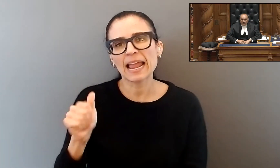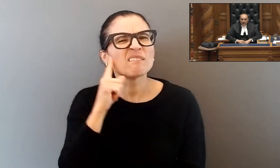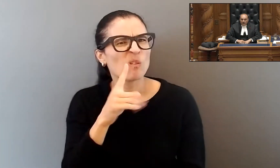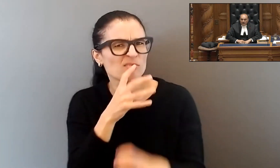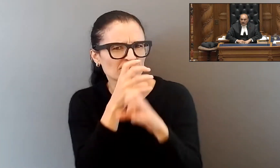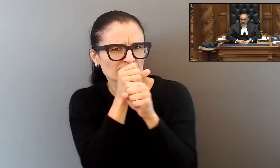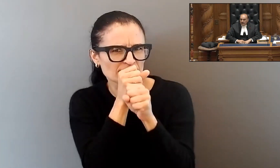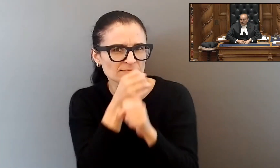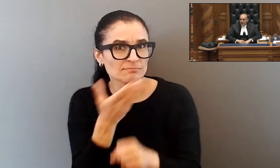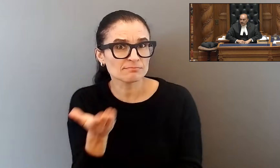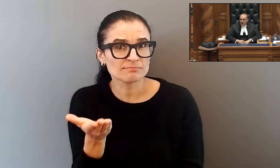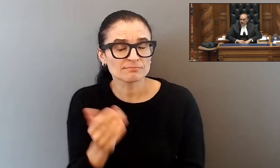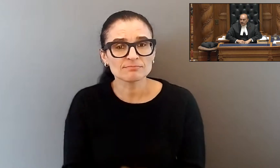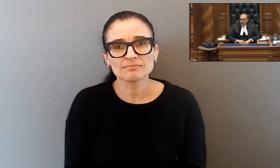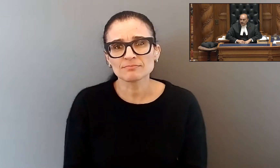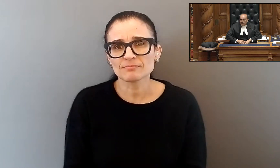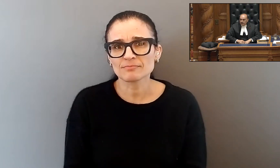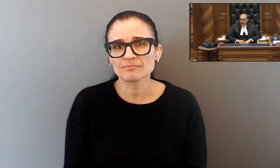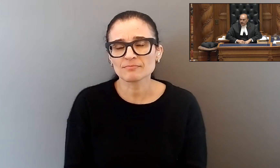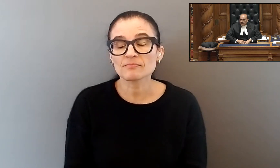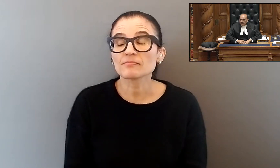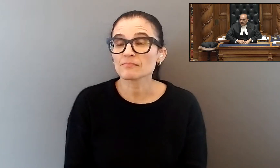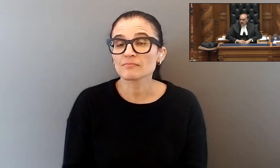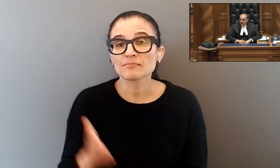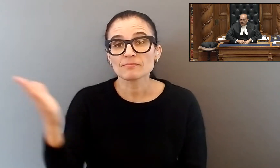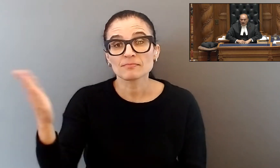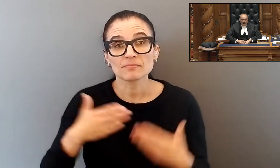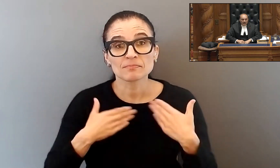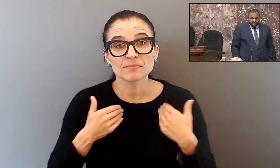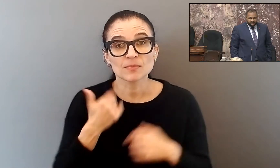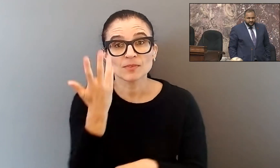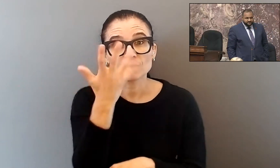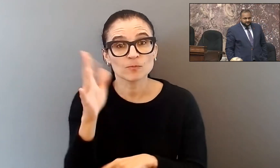Minister of Forests. Thanks very much, Mr. Speaker.